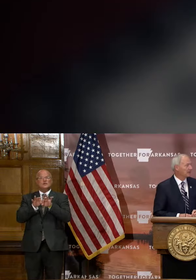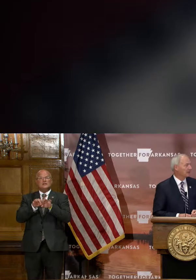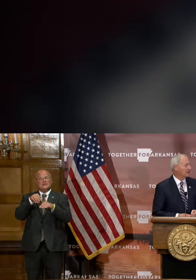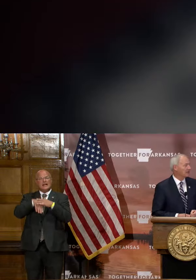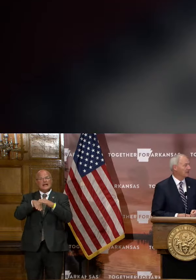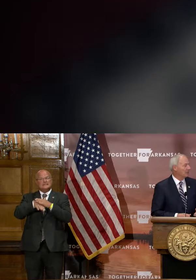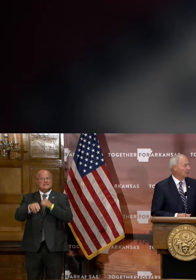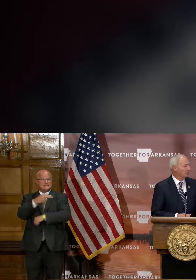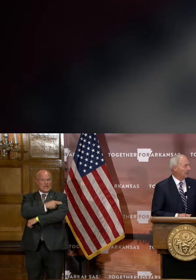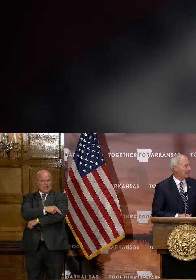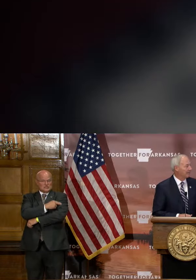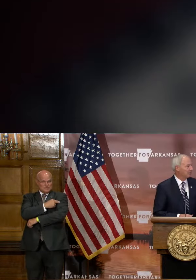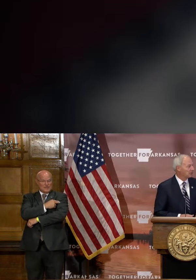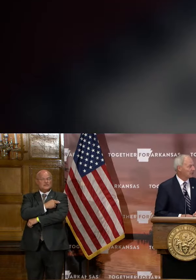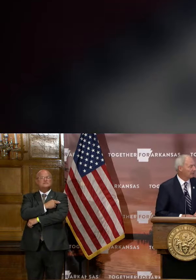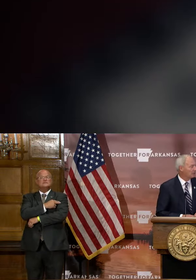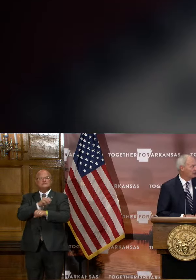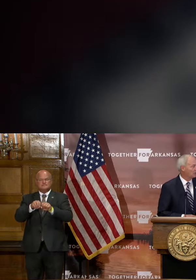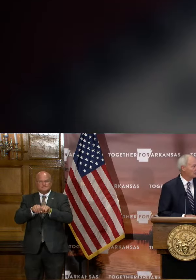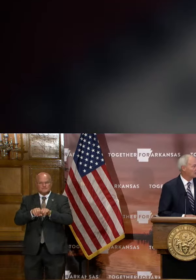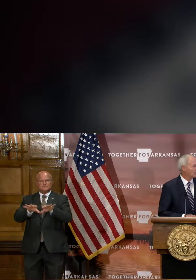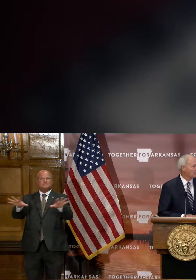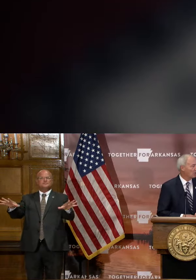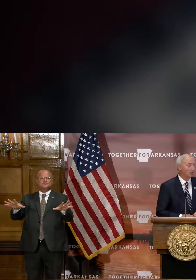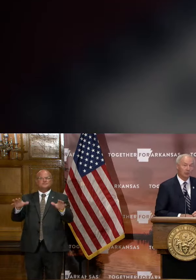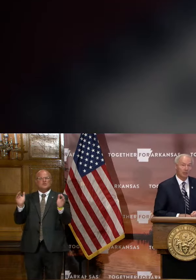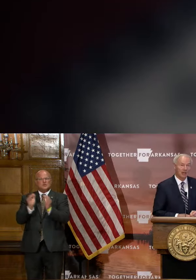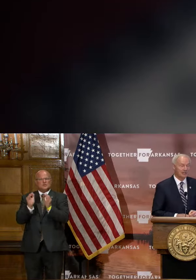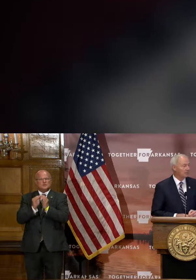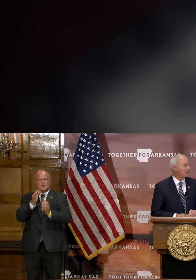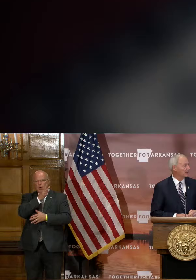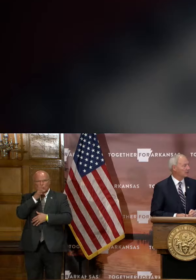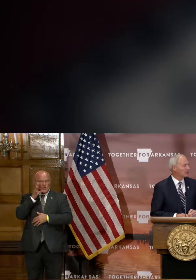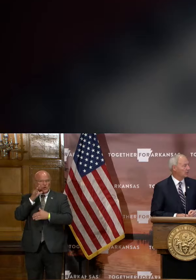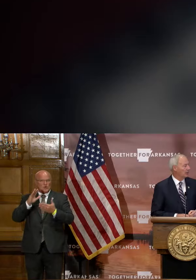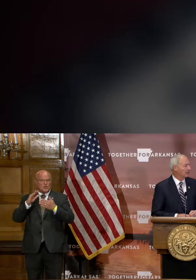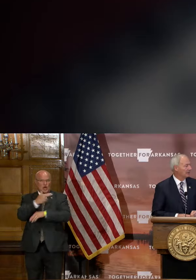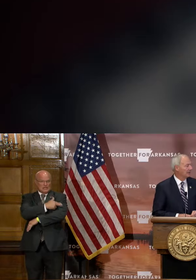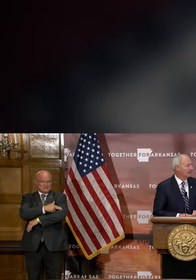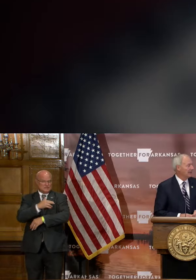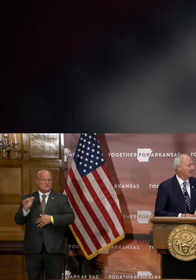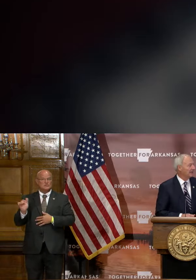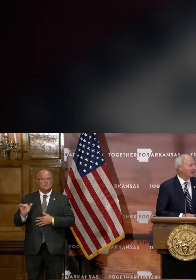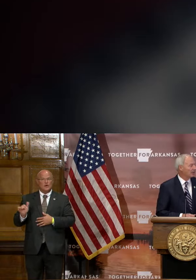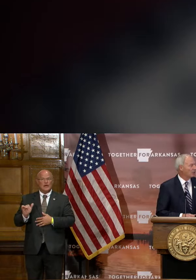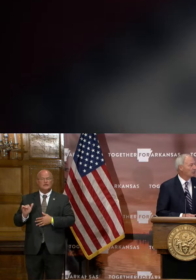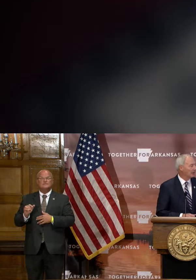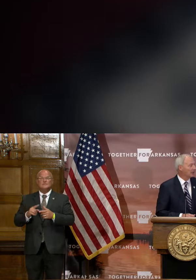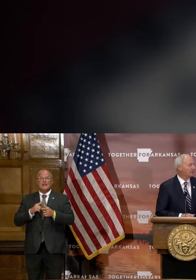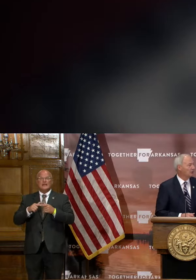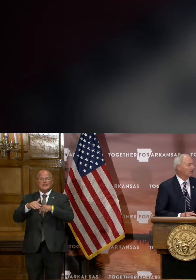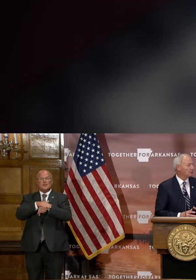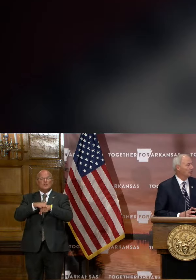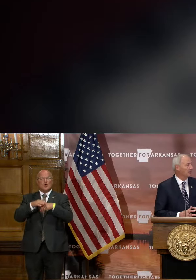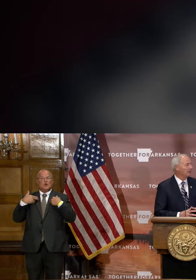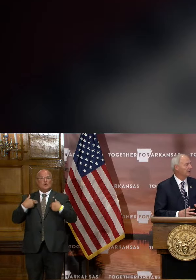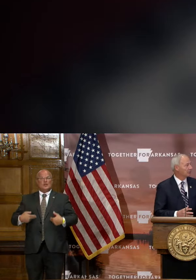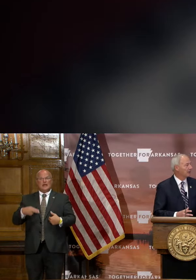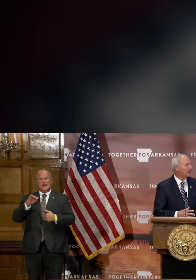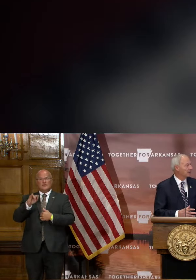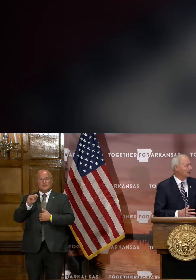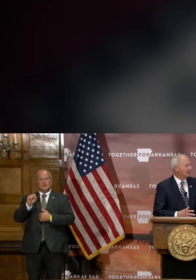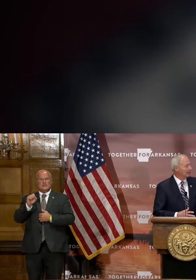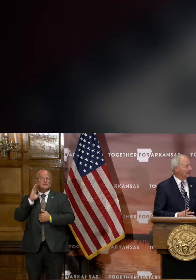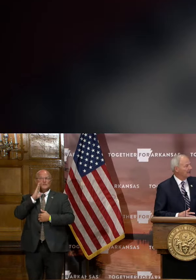access hospitals. We will have them distributed to our small rural hospitals as well. And then our local health units will be